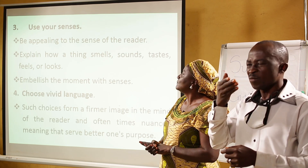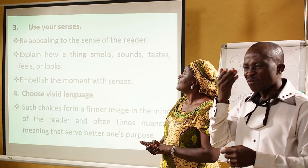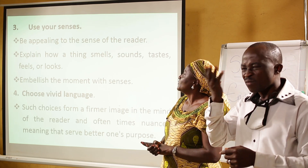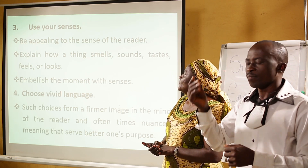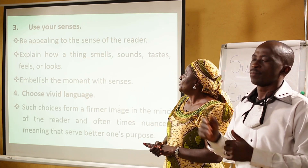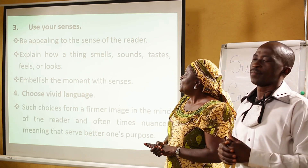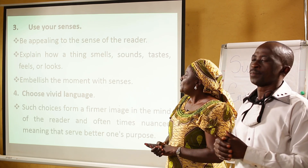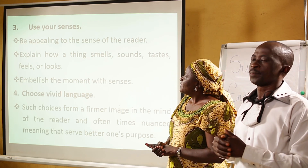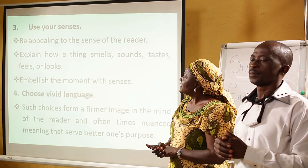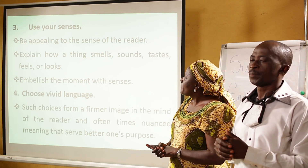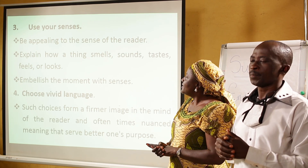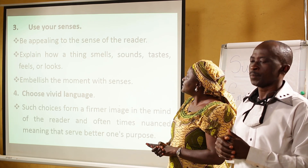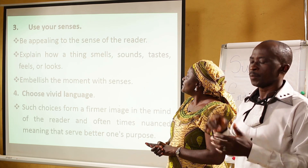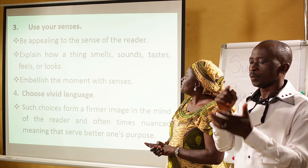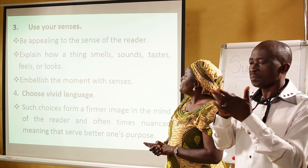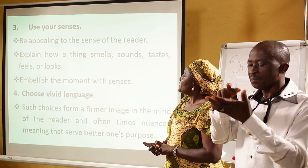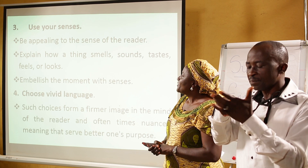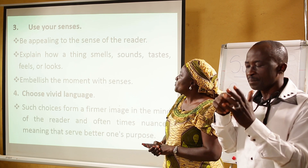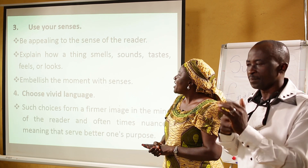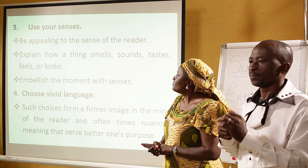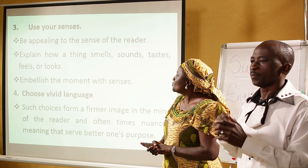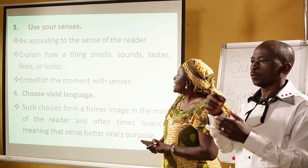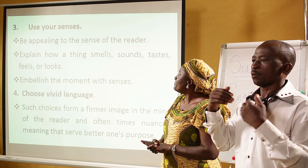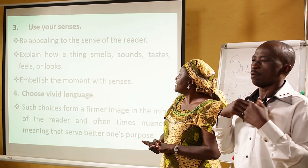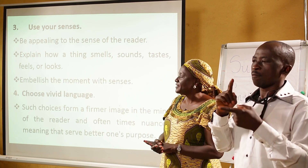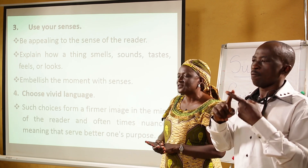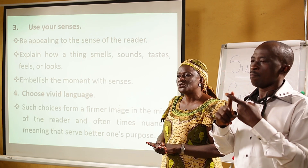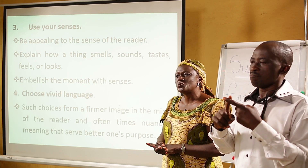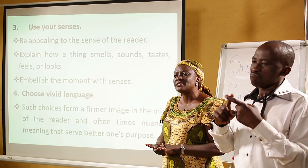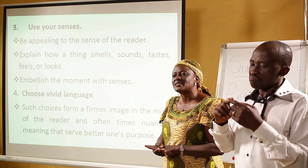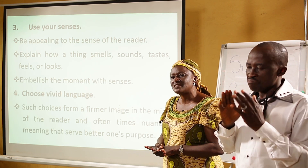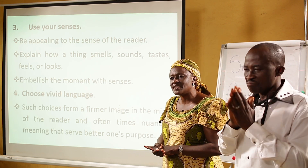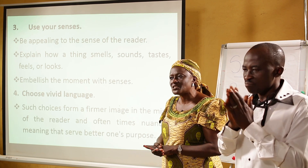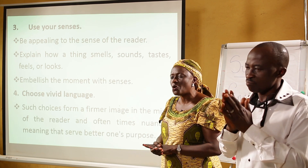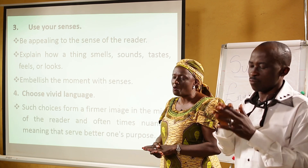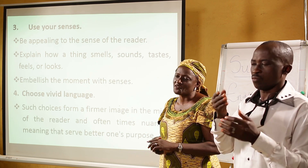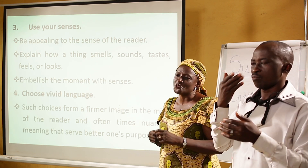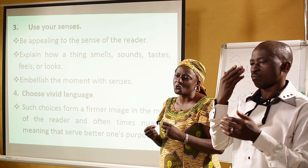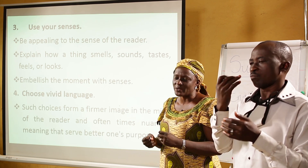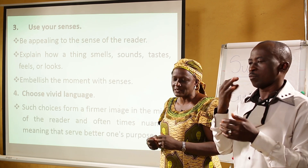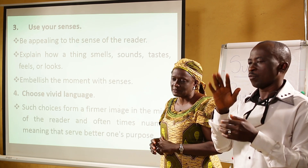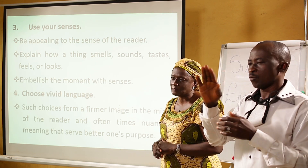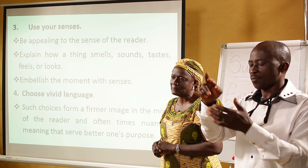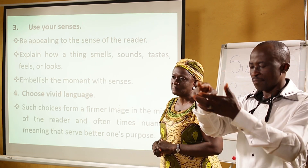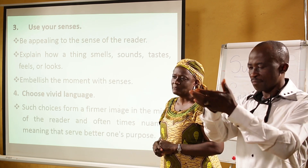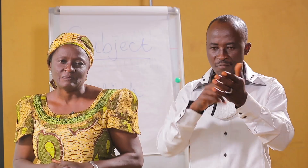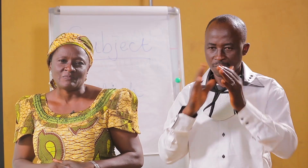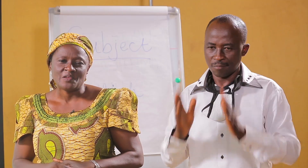senses. This means you will have to be appealing to the senses of your